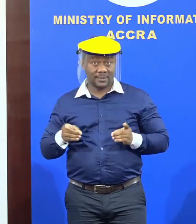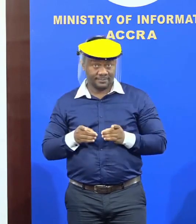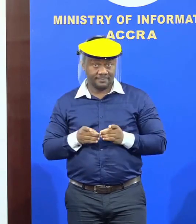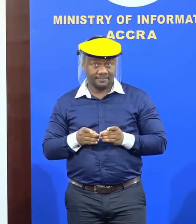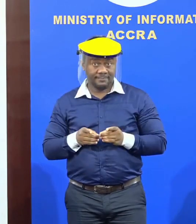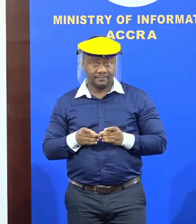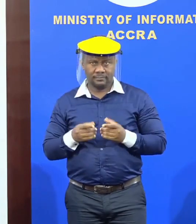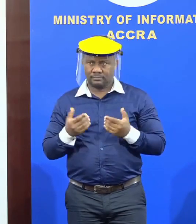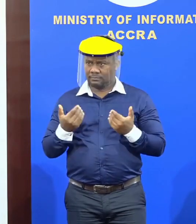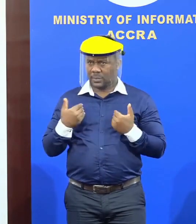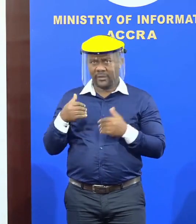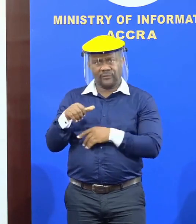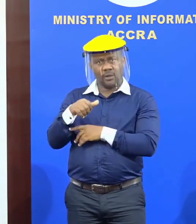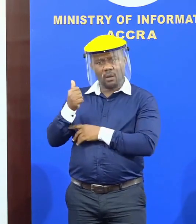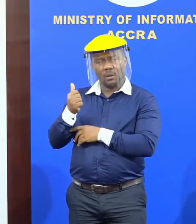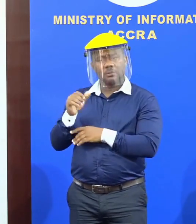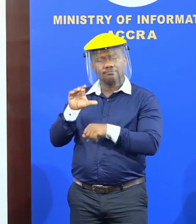had churches,